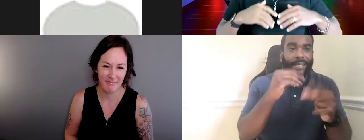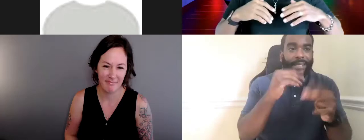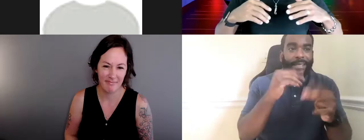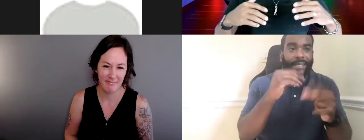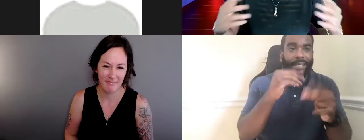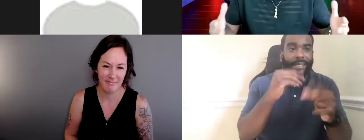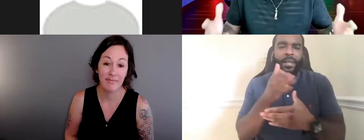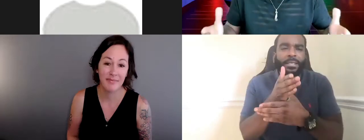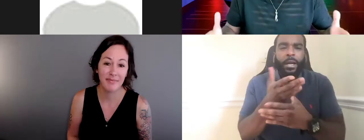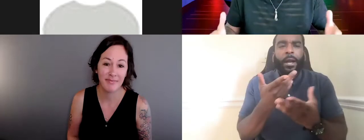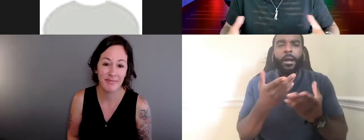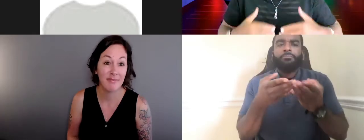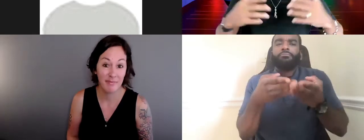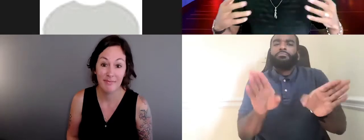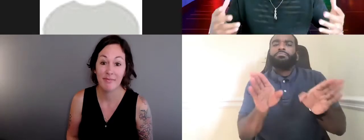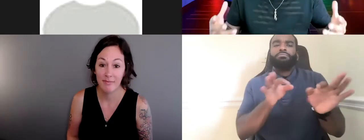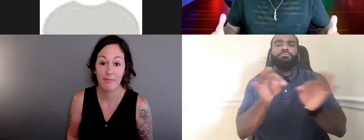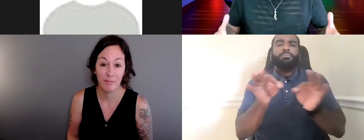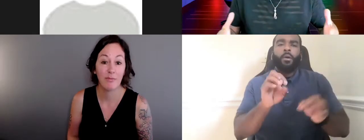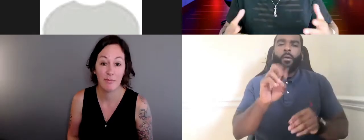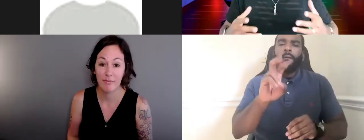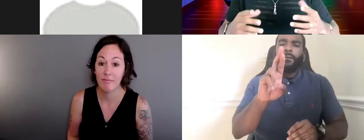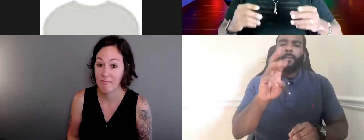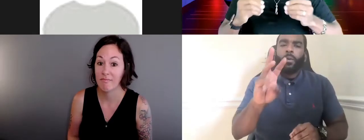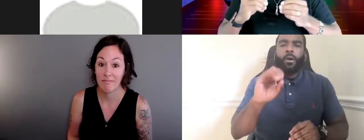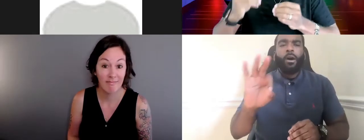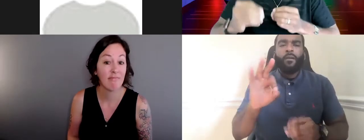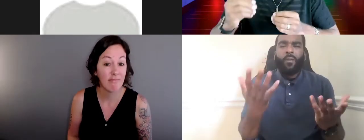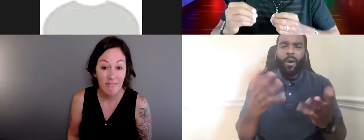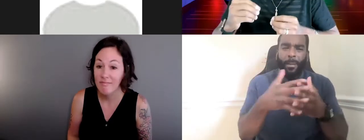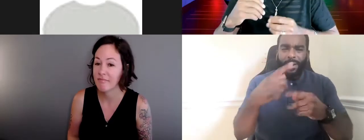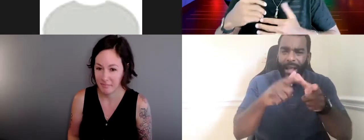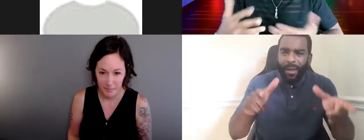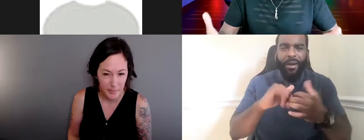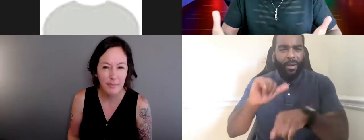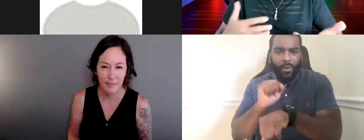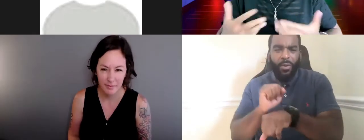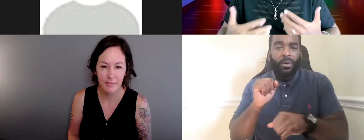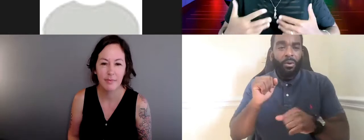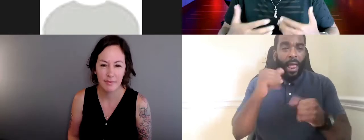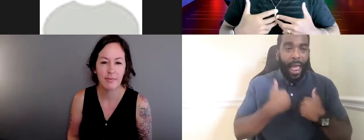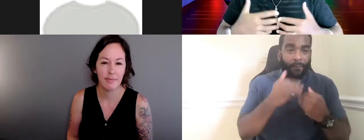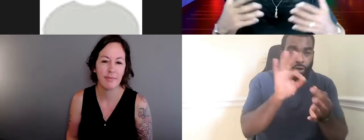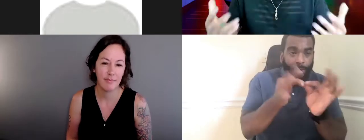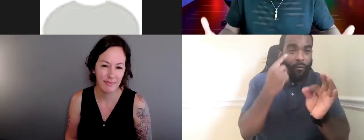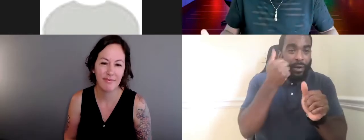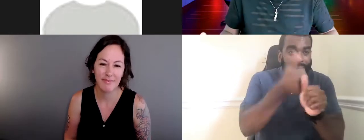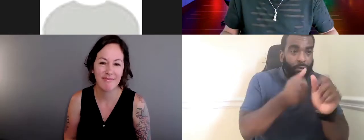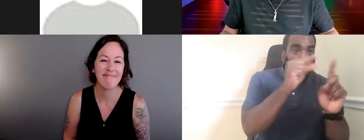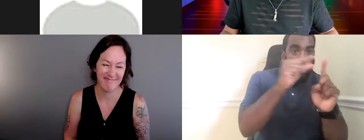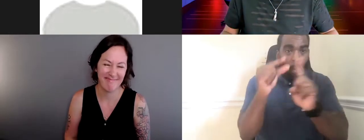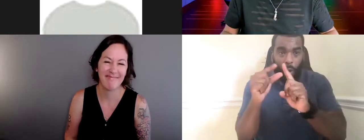overview of American Sign Language? Like, how does it work? Are there interpretations for each word? Help us to just